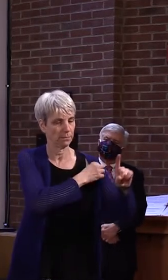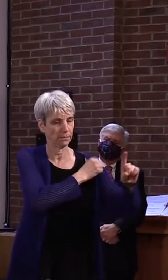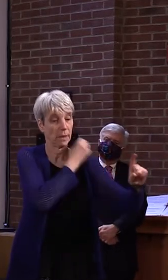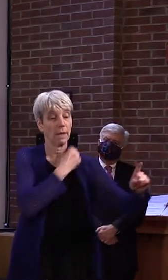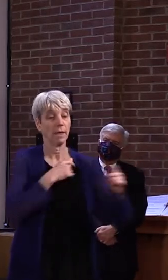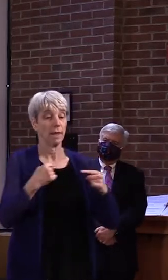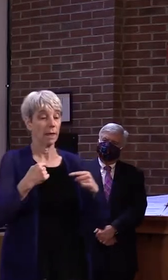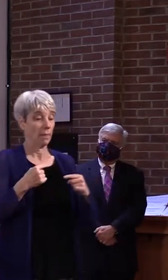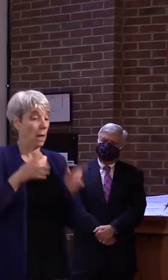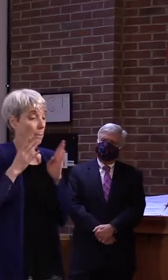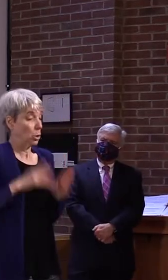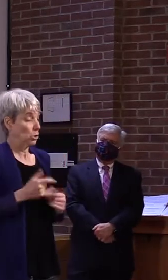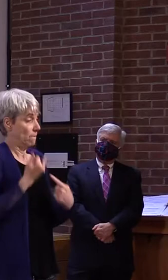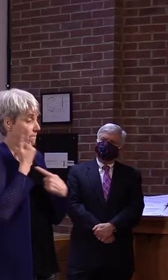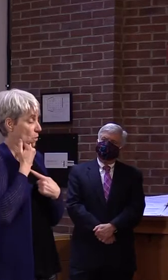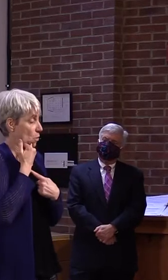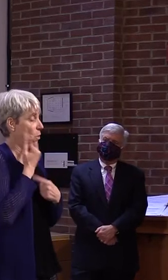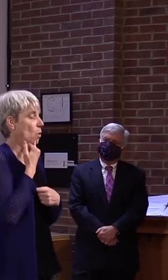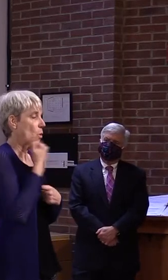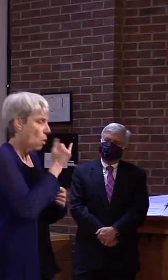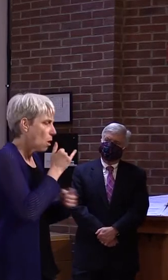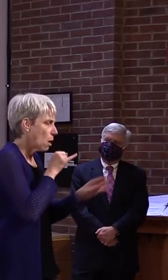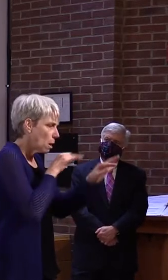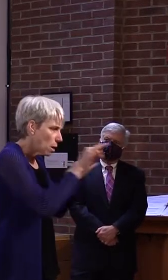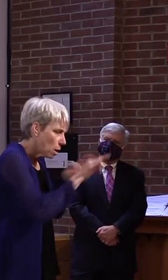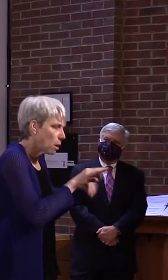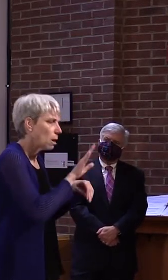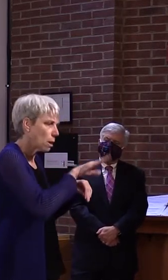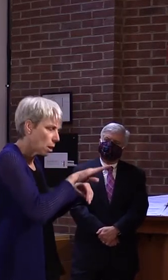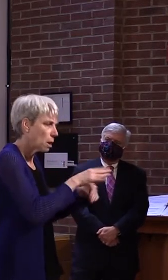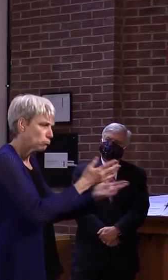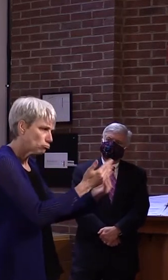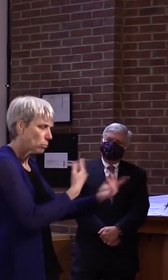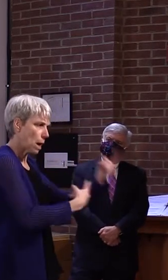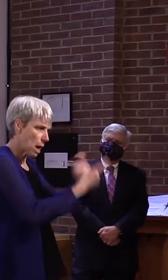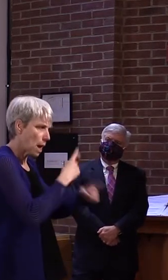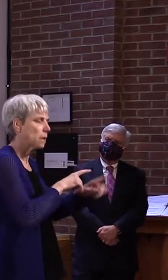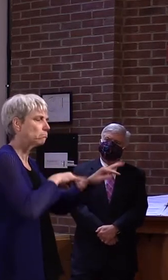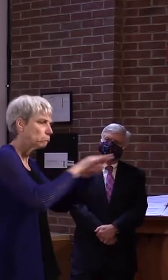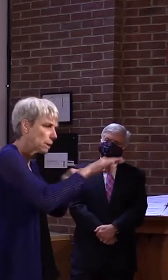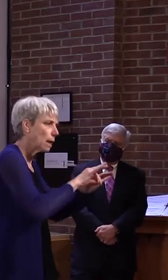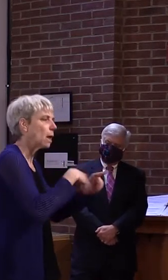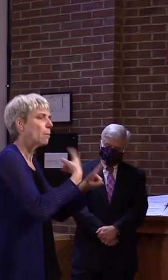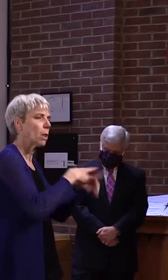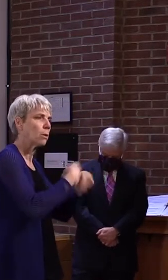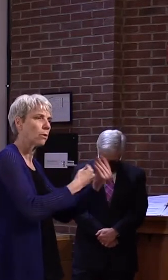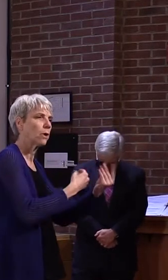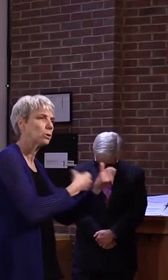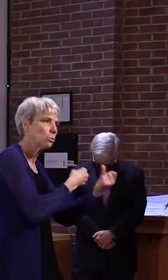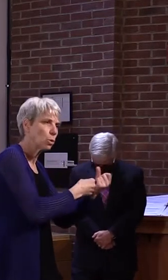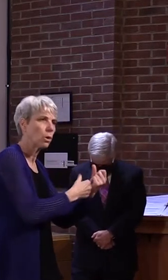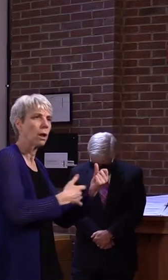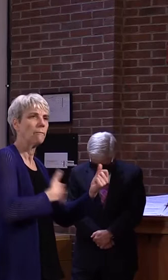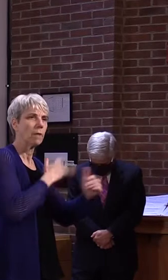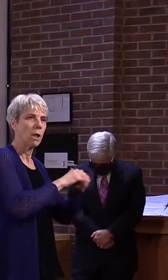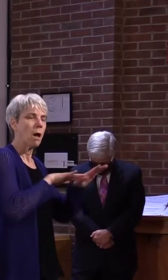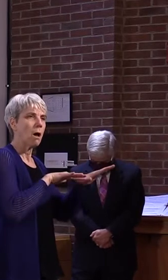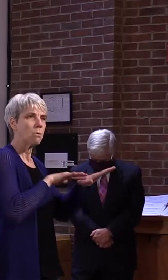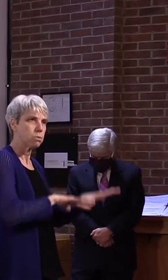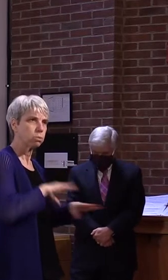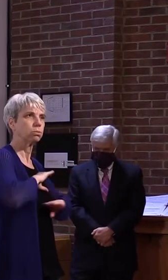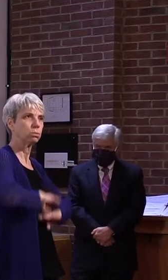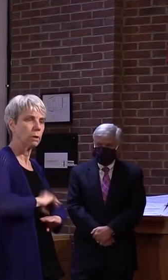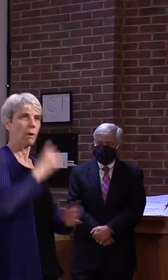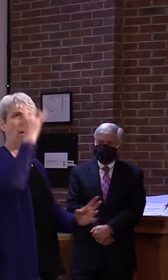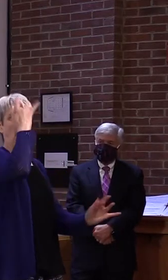guidance, answer questions, and provide support to people who may be stressed out or overwhelmed. Not an easy